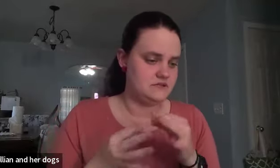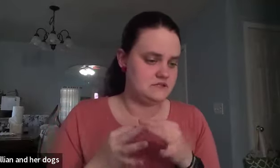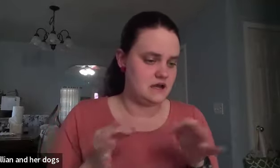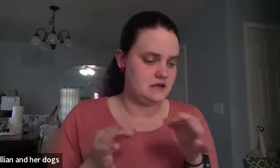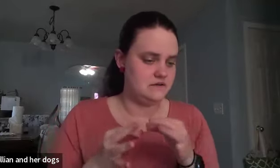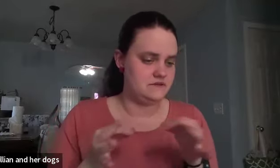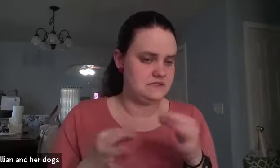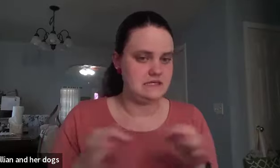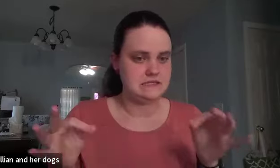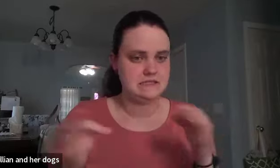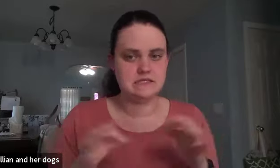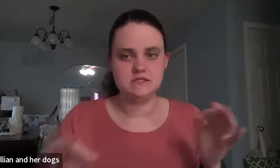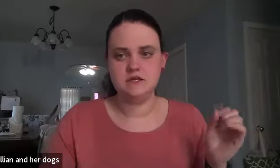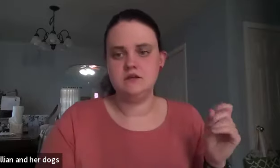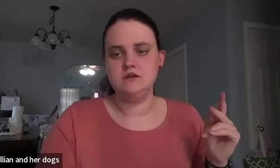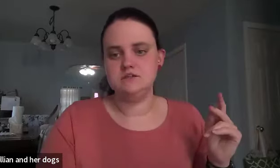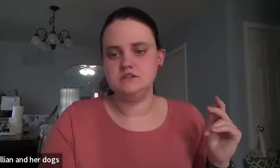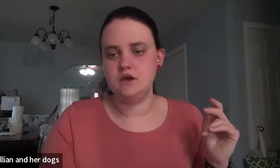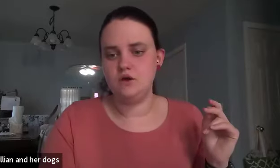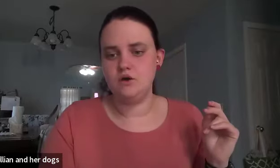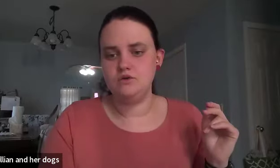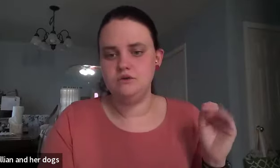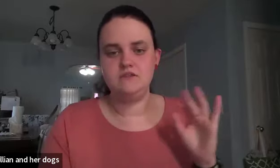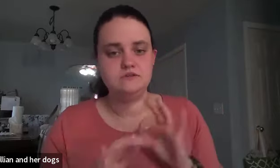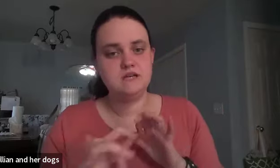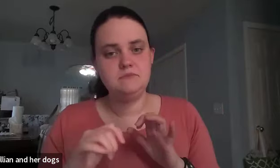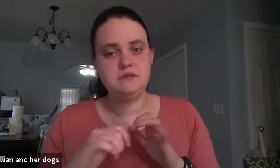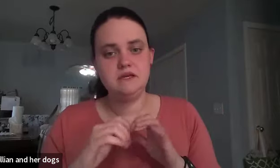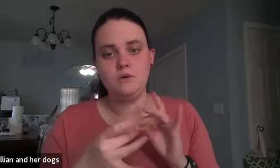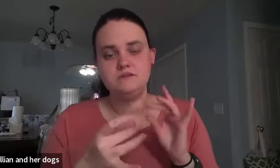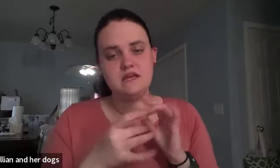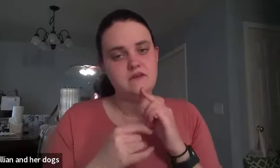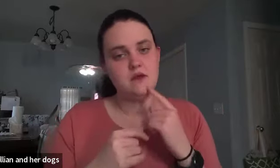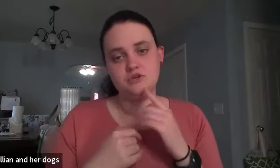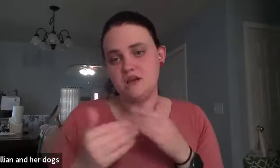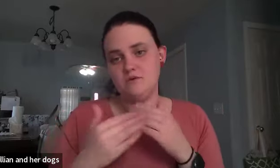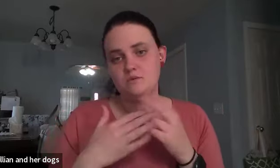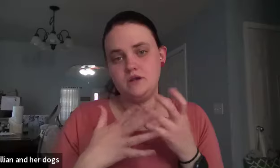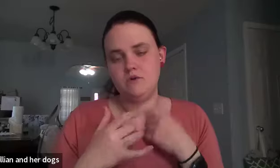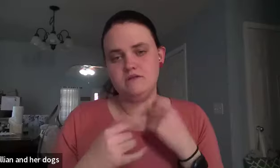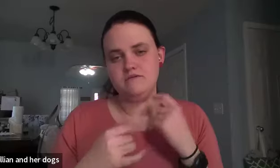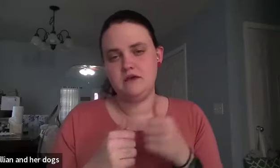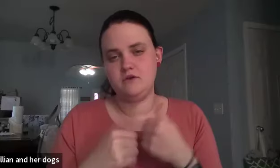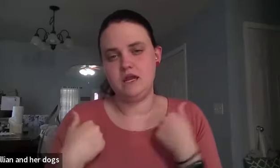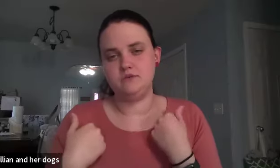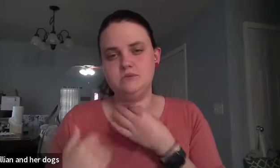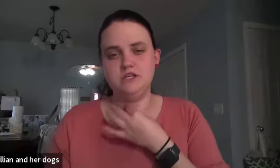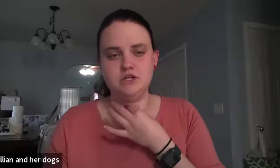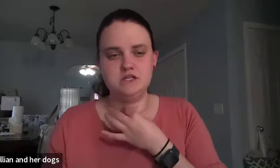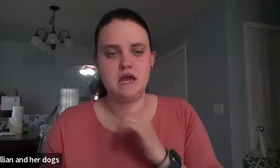the sentences. So you can either type it or say them, whichever way you want of any other animals you'd be curious how